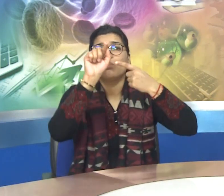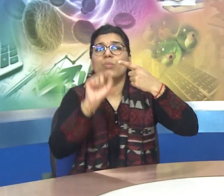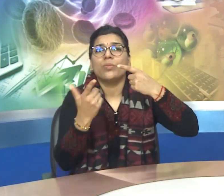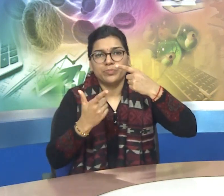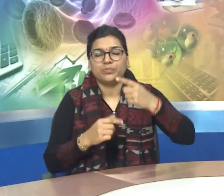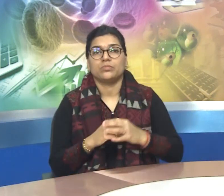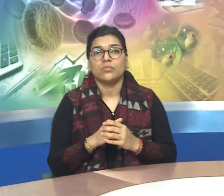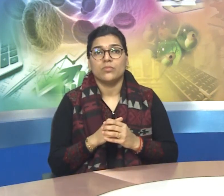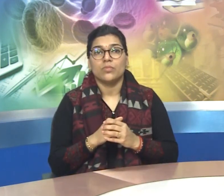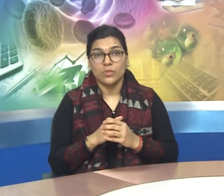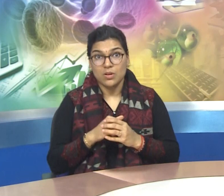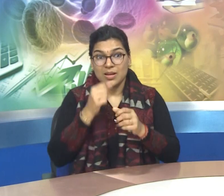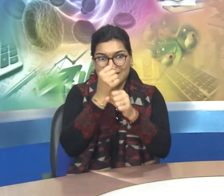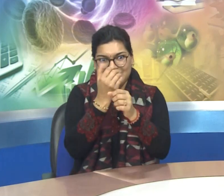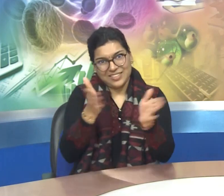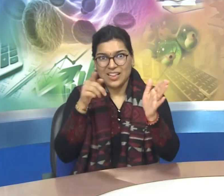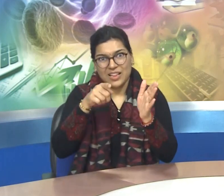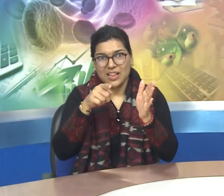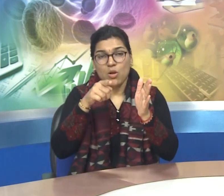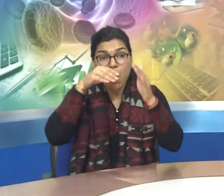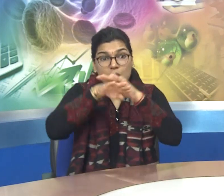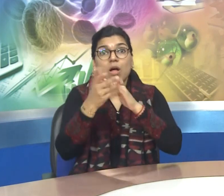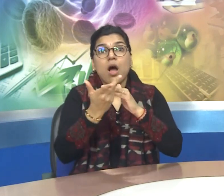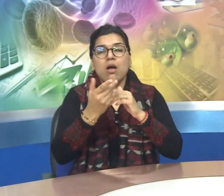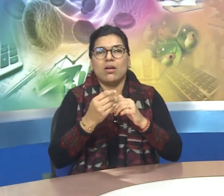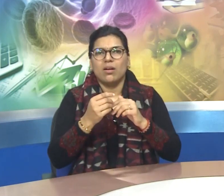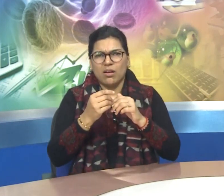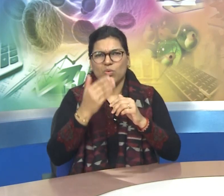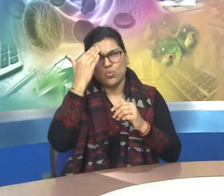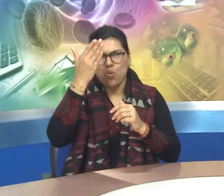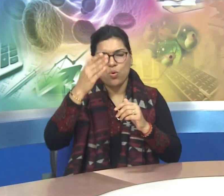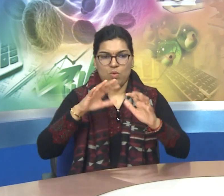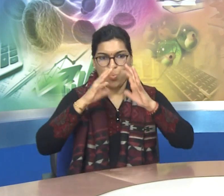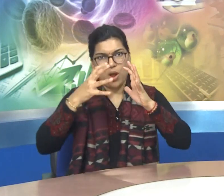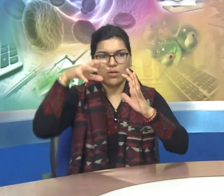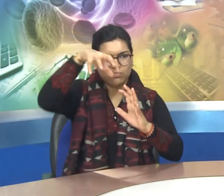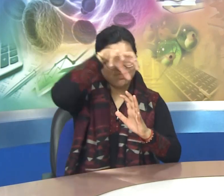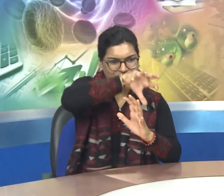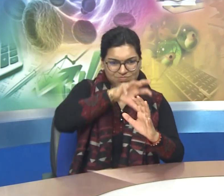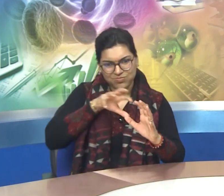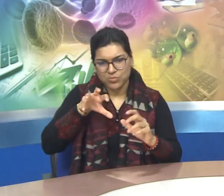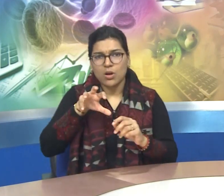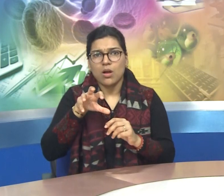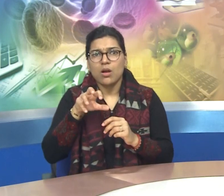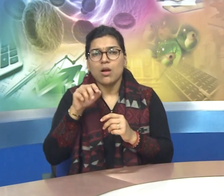shown on the screen also. The first one is general reference maps.